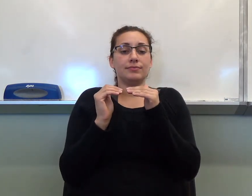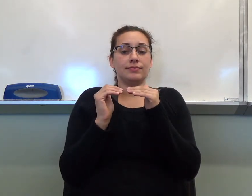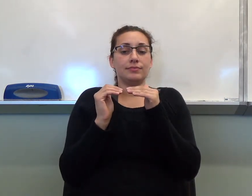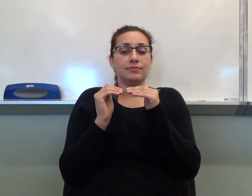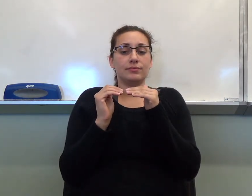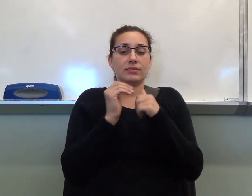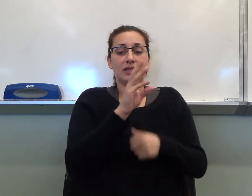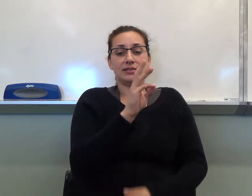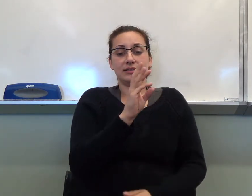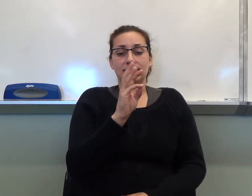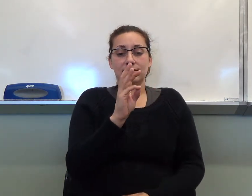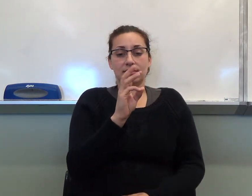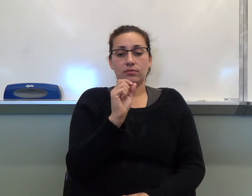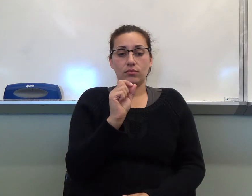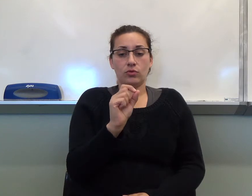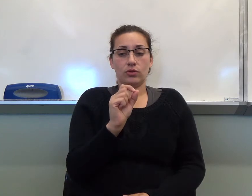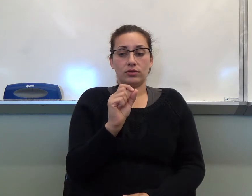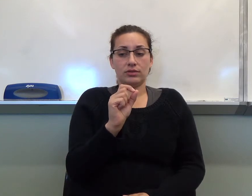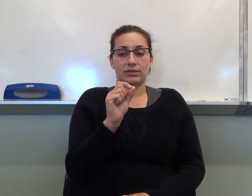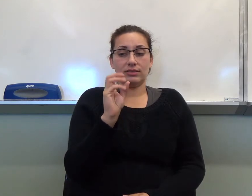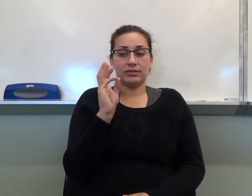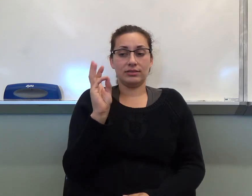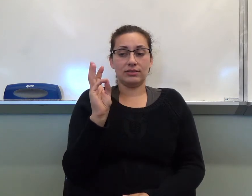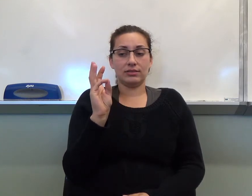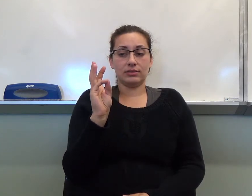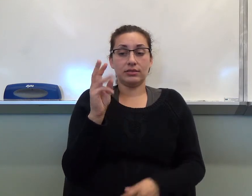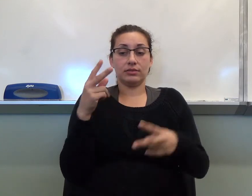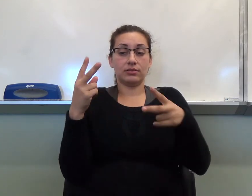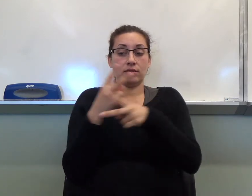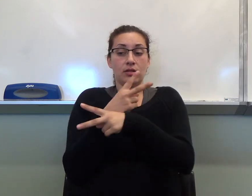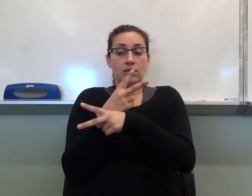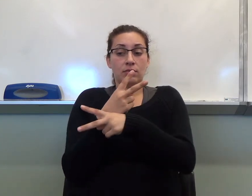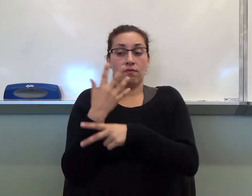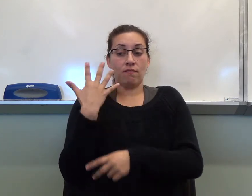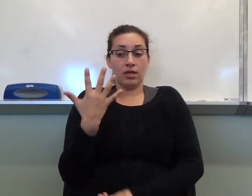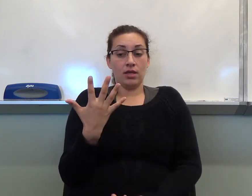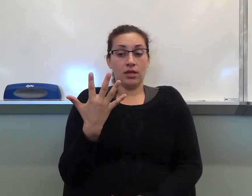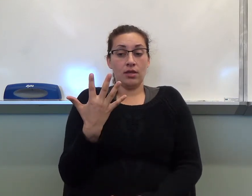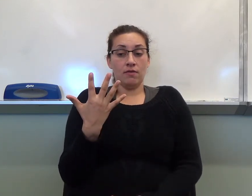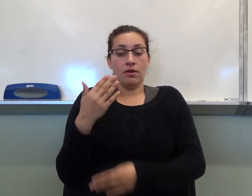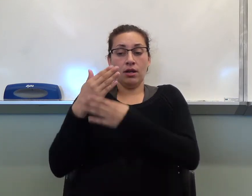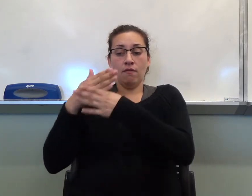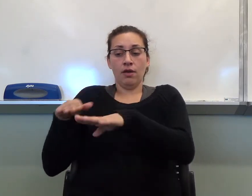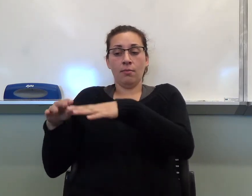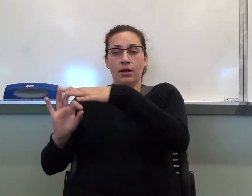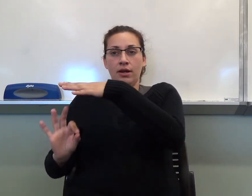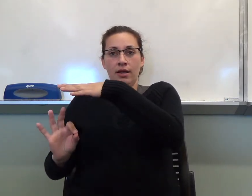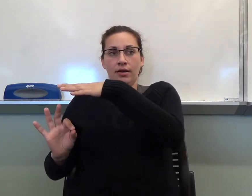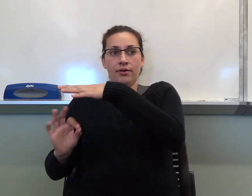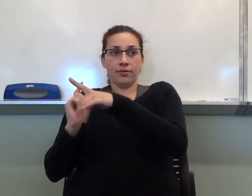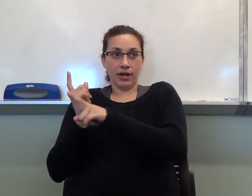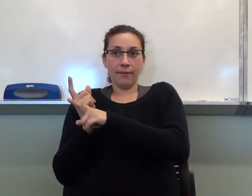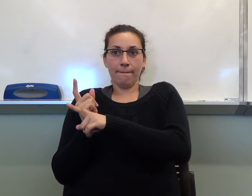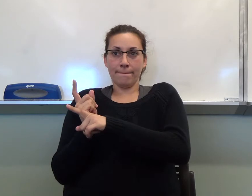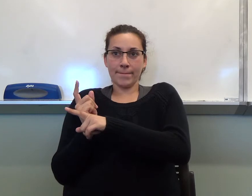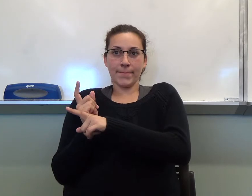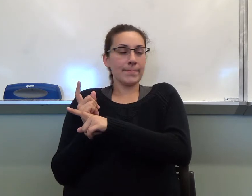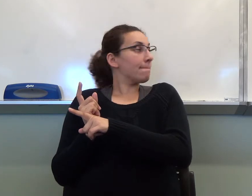66.6. Okay. Now I want to multiply that by 5 and divide by 9. Okay. So I'm multiplying